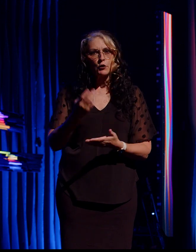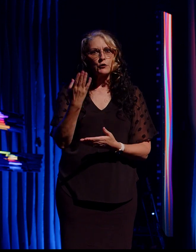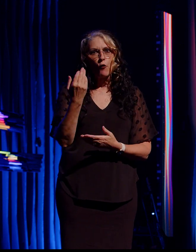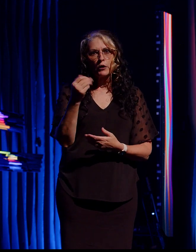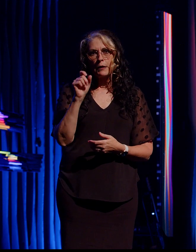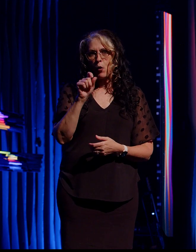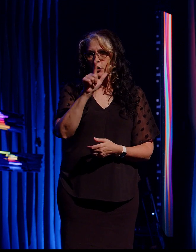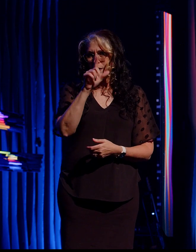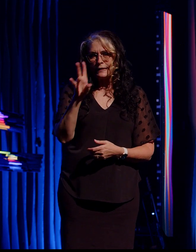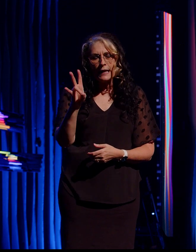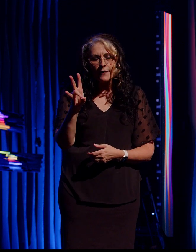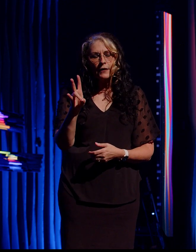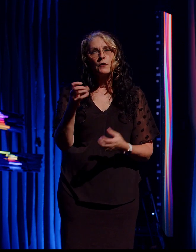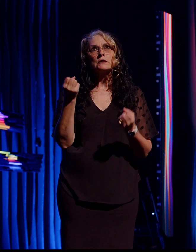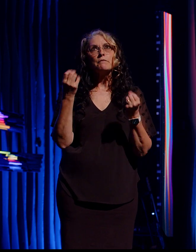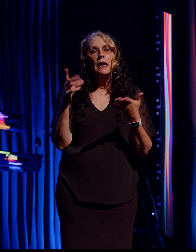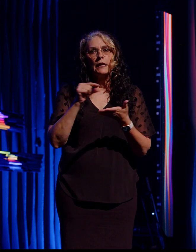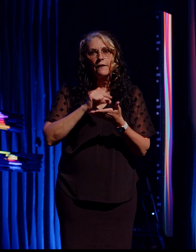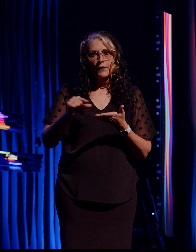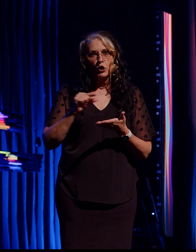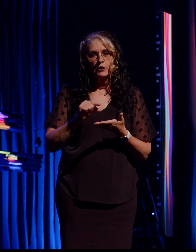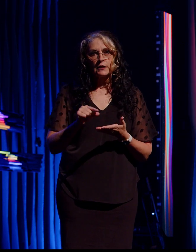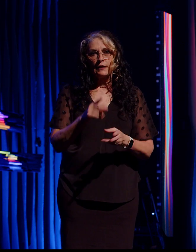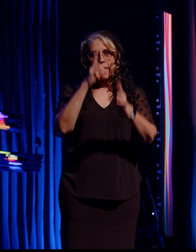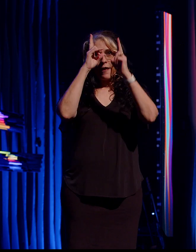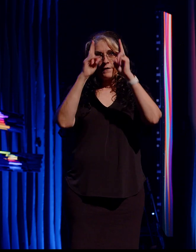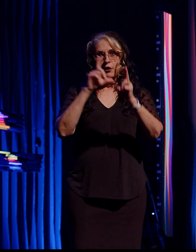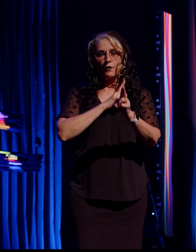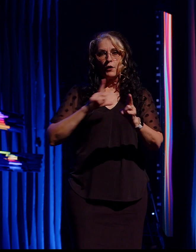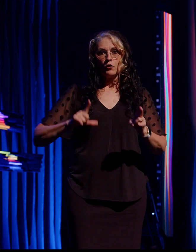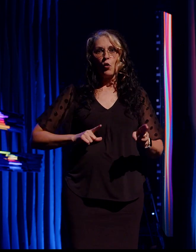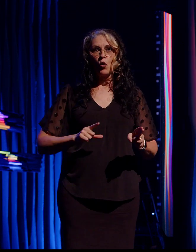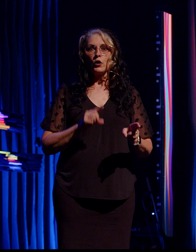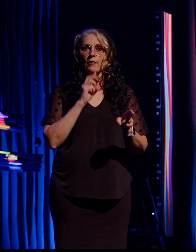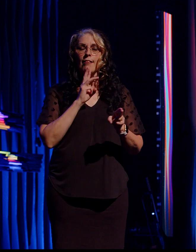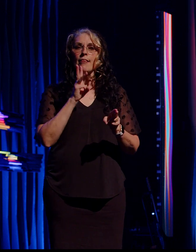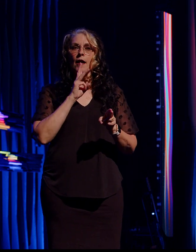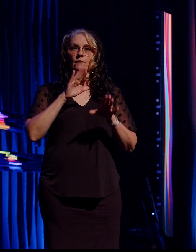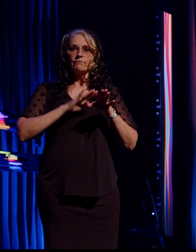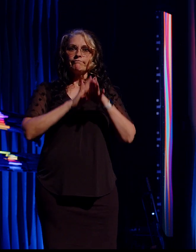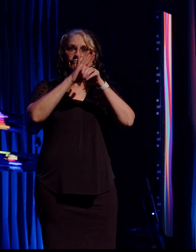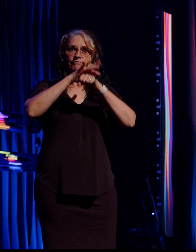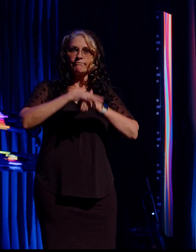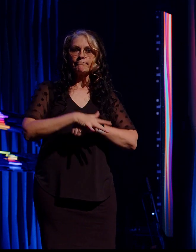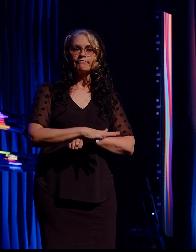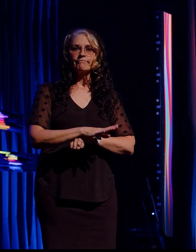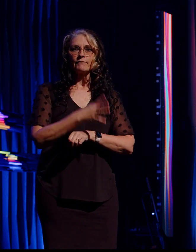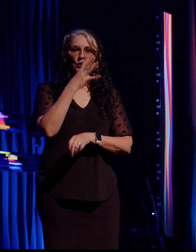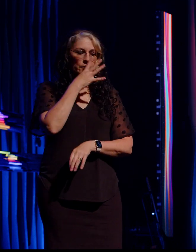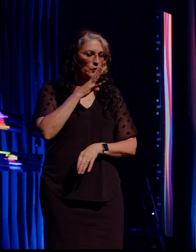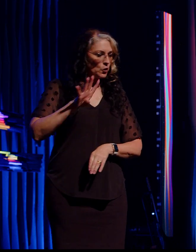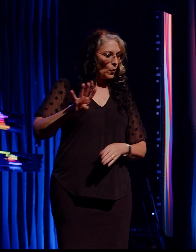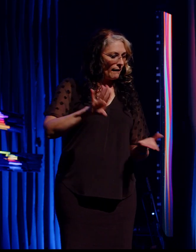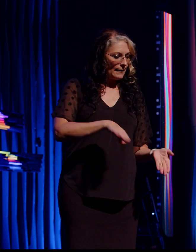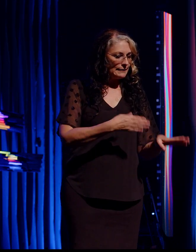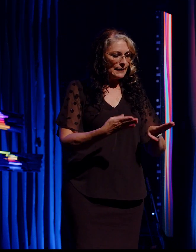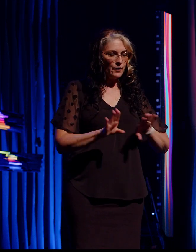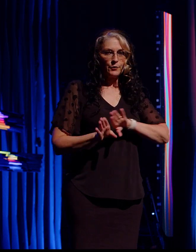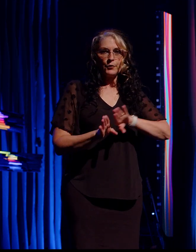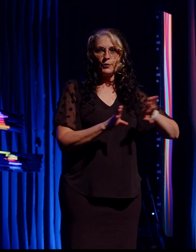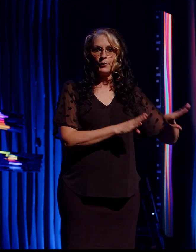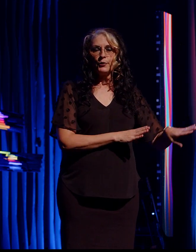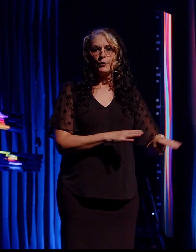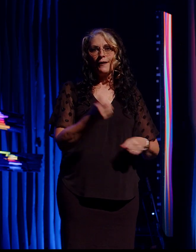14:27. Well, this one, the fear of the Lord is fountain of life that one may turn away from the snares of death. It brings life to us.